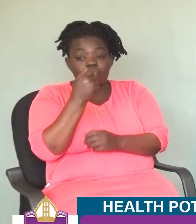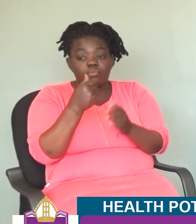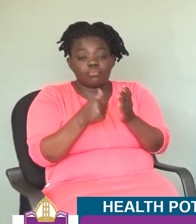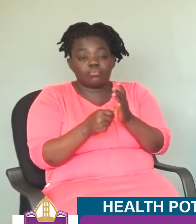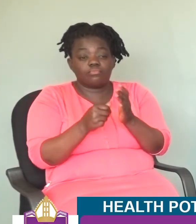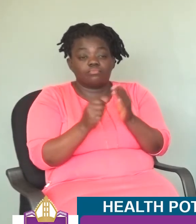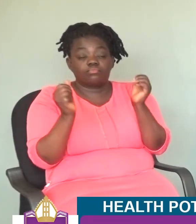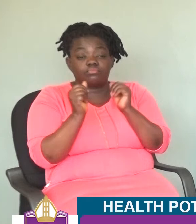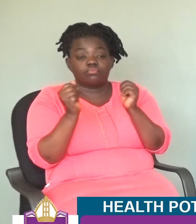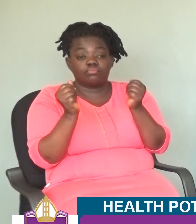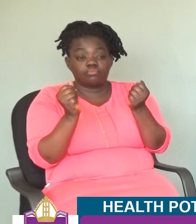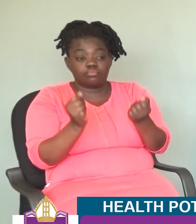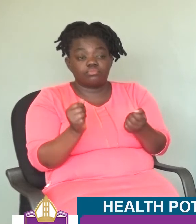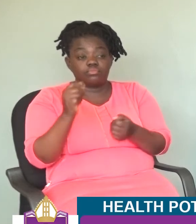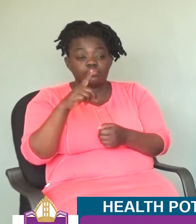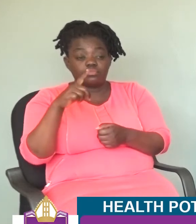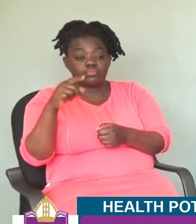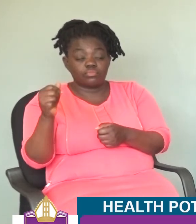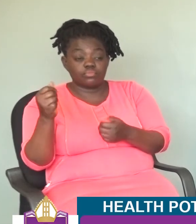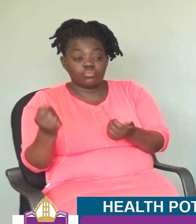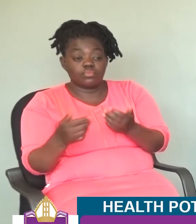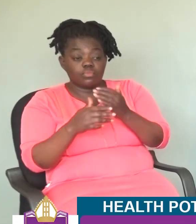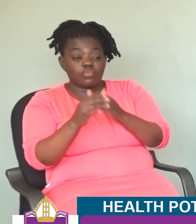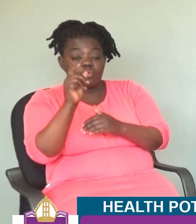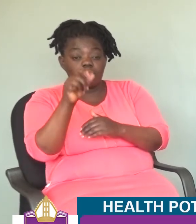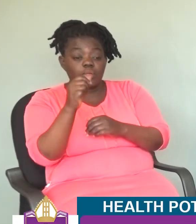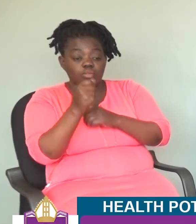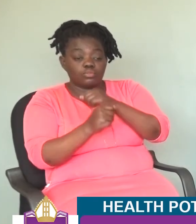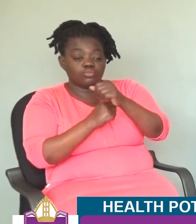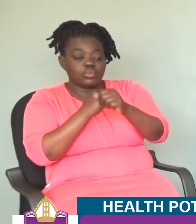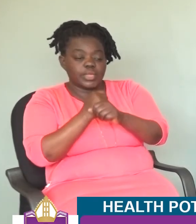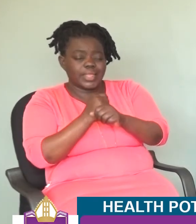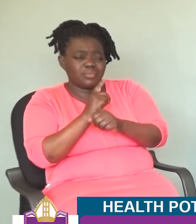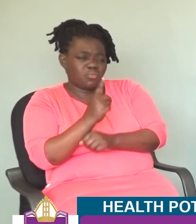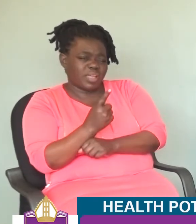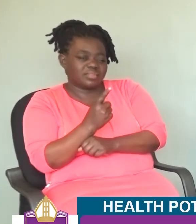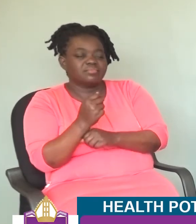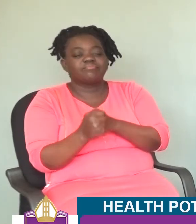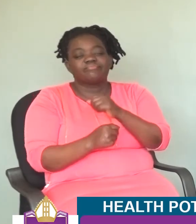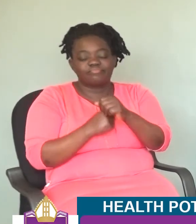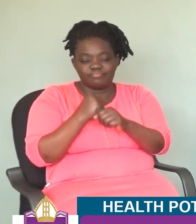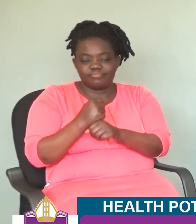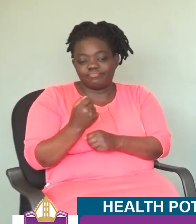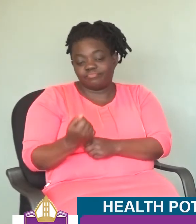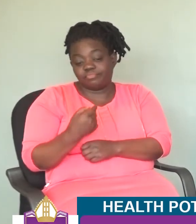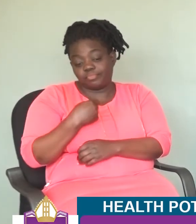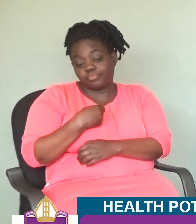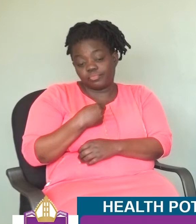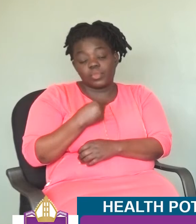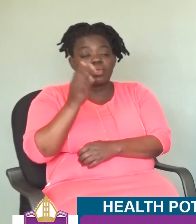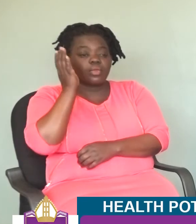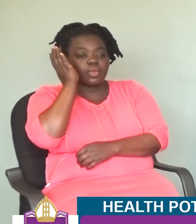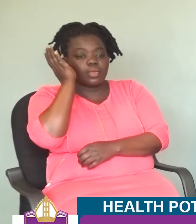diseases, they really need to go to see a clinician every year, once in a year. And I hear a sort